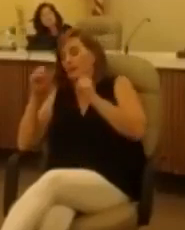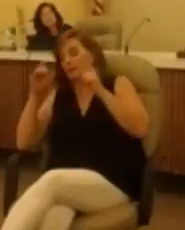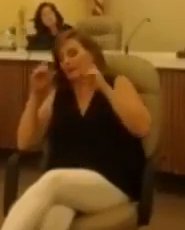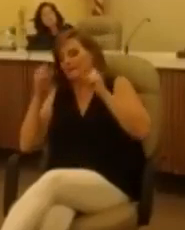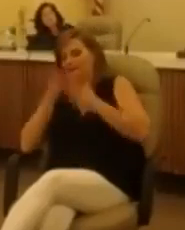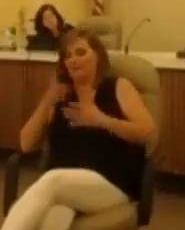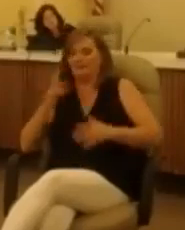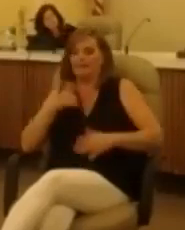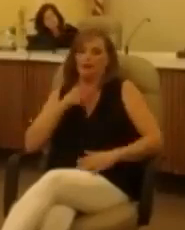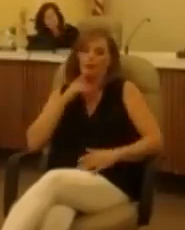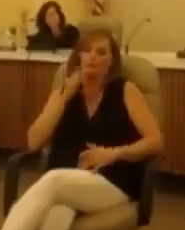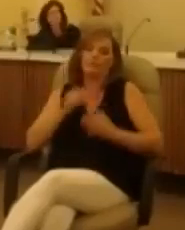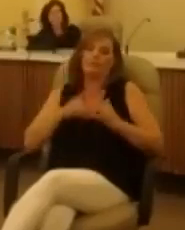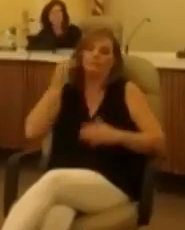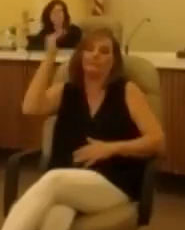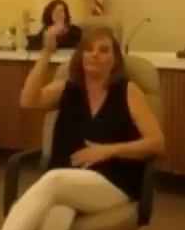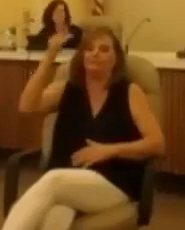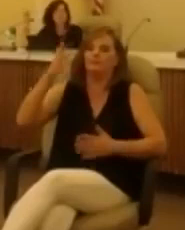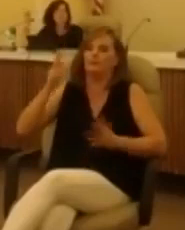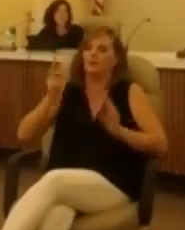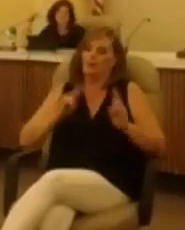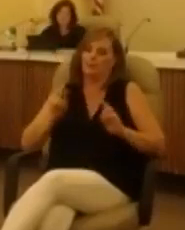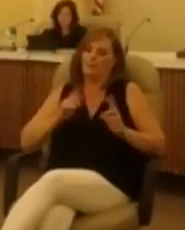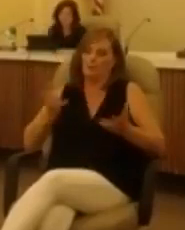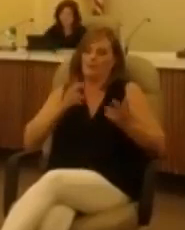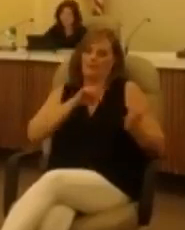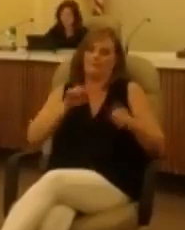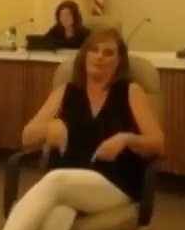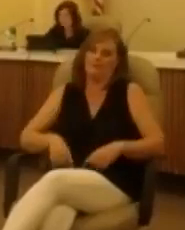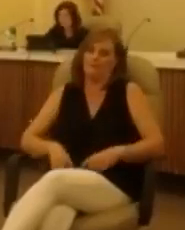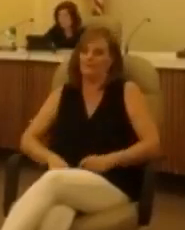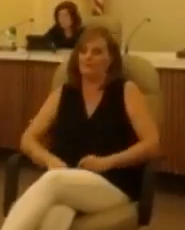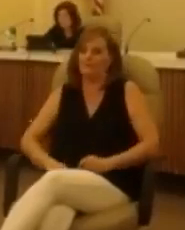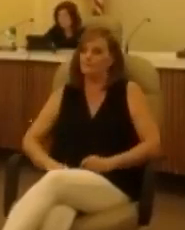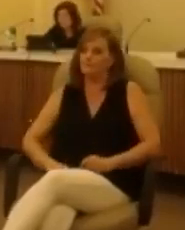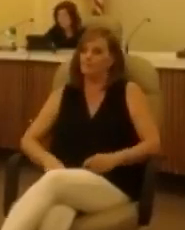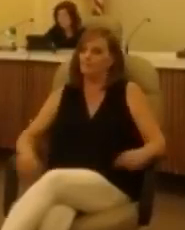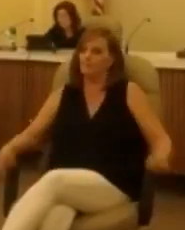that you would have been overbooked. So I wanted to make sure. Yep.